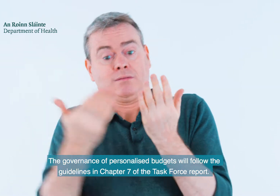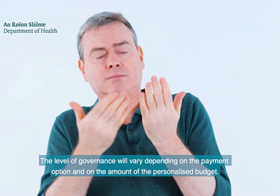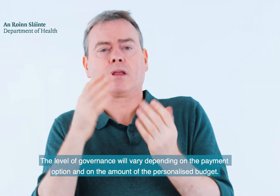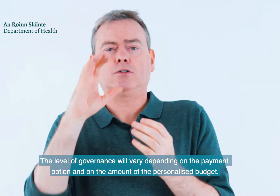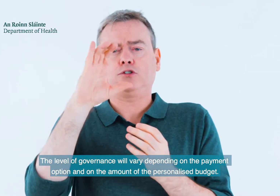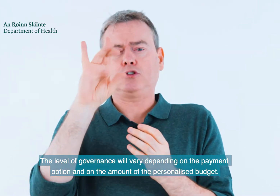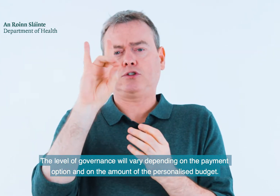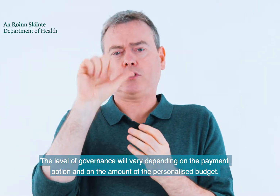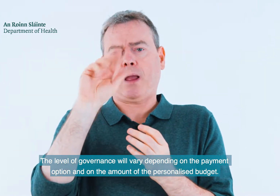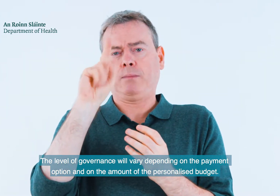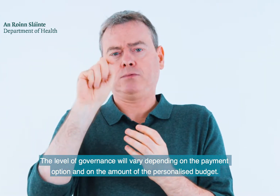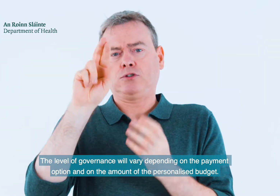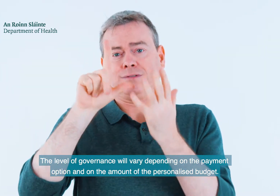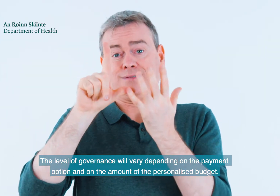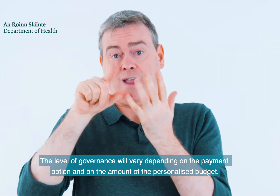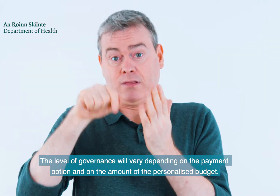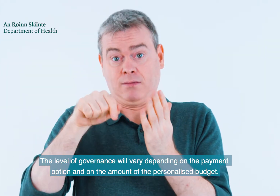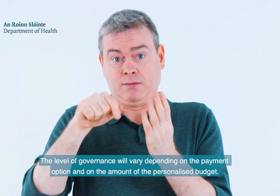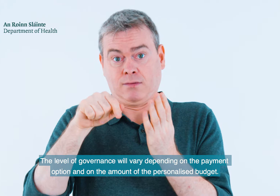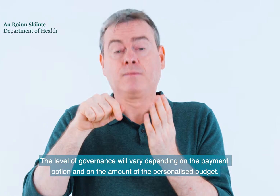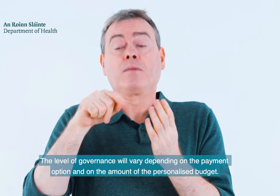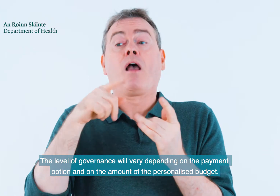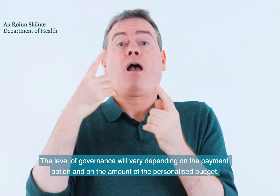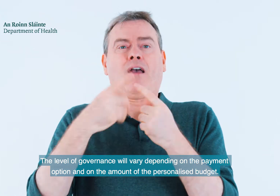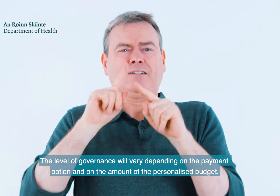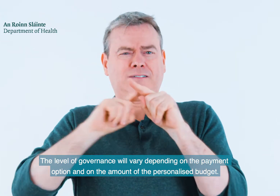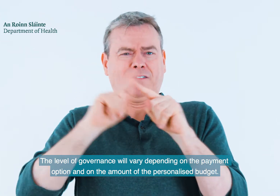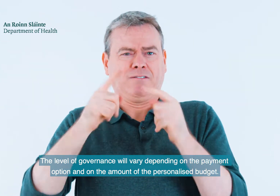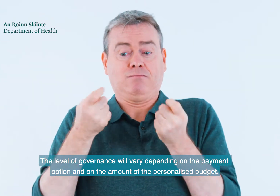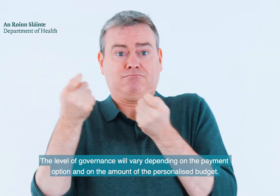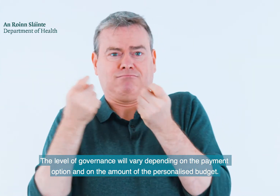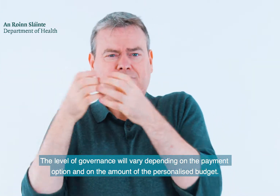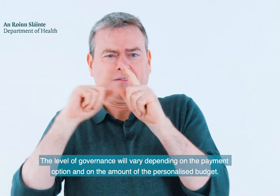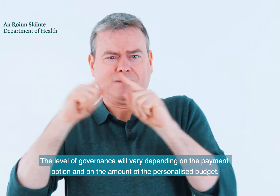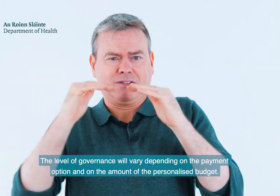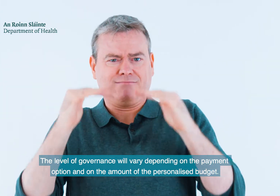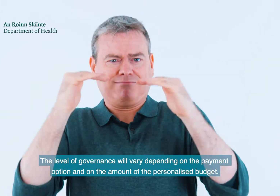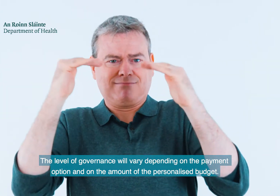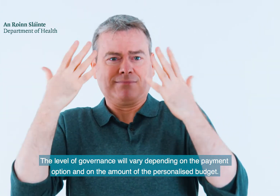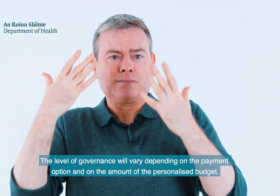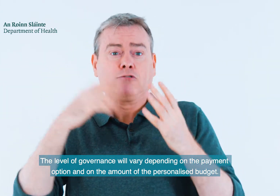The level of governance will vary depending on the payment option and on the amount of personalised budget.